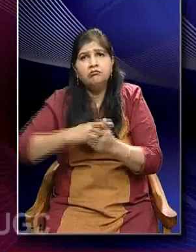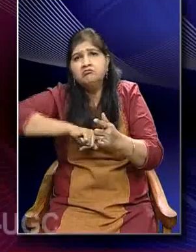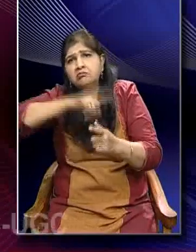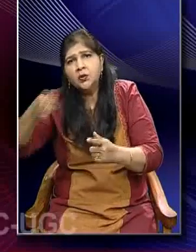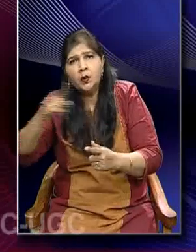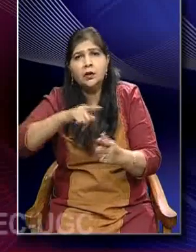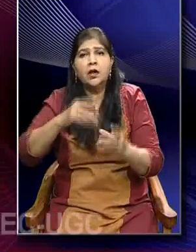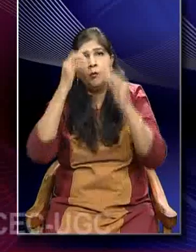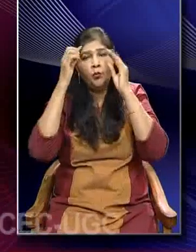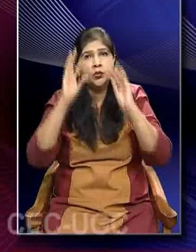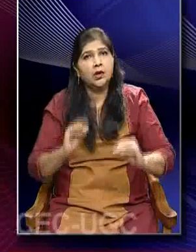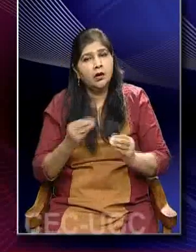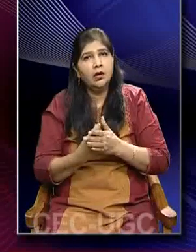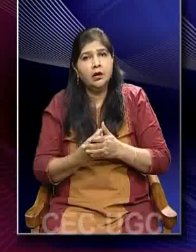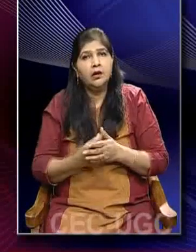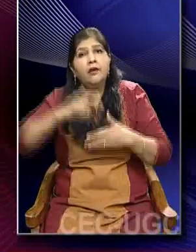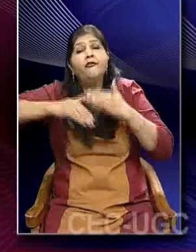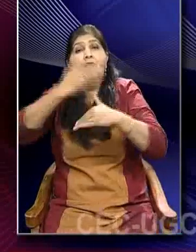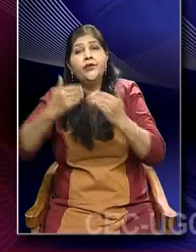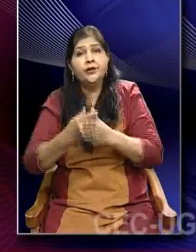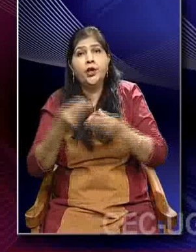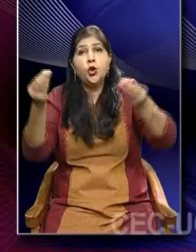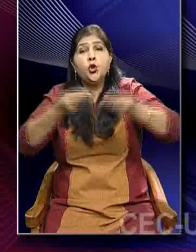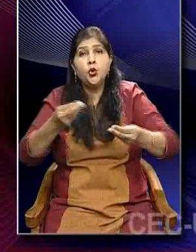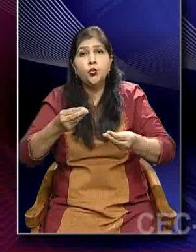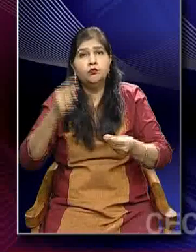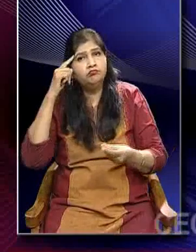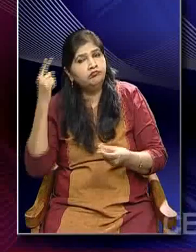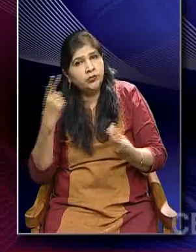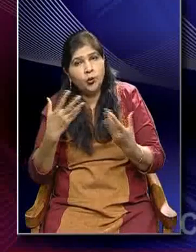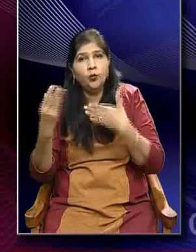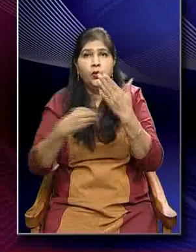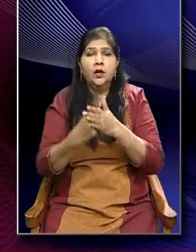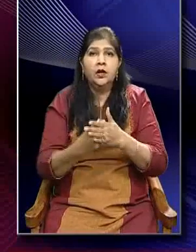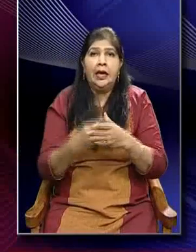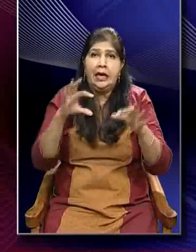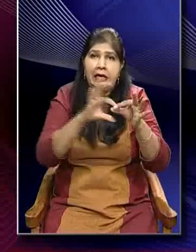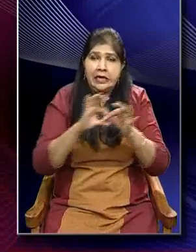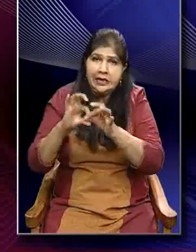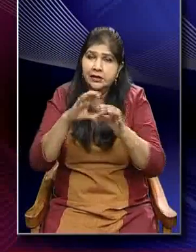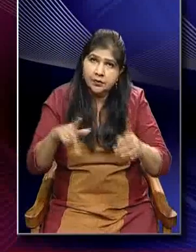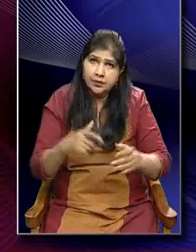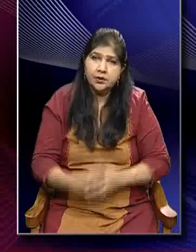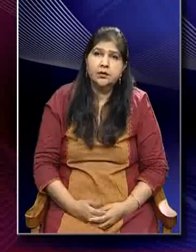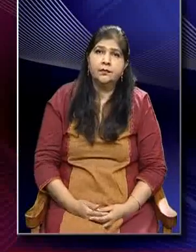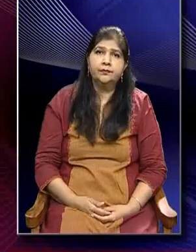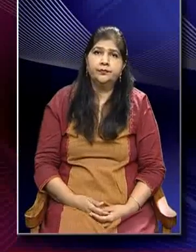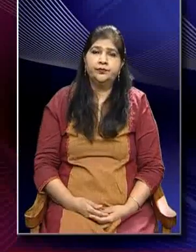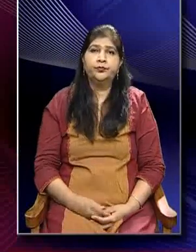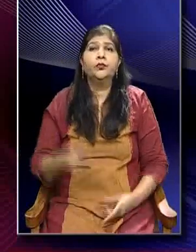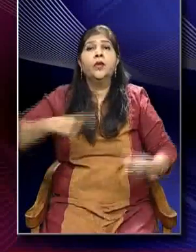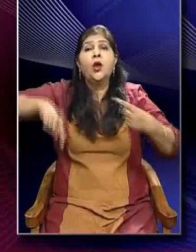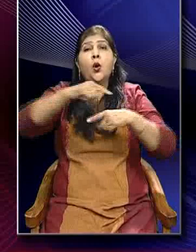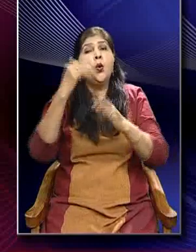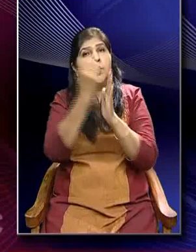another. Further, with no new innovations, connectivity, all